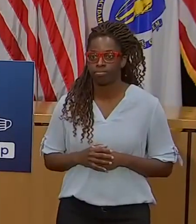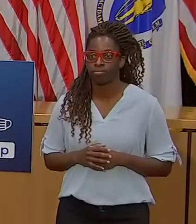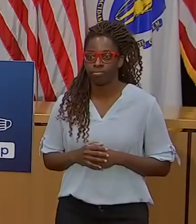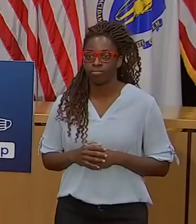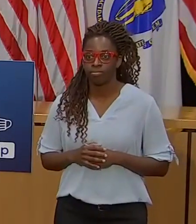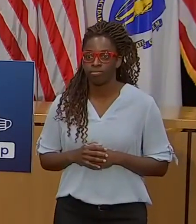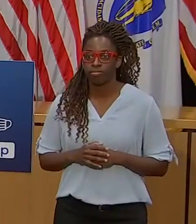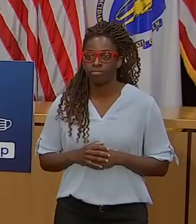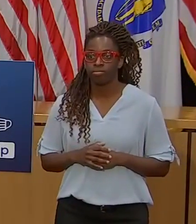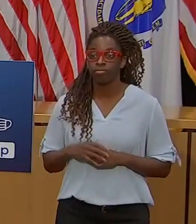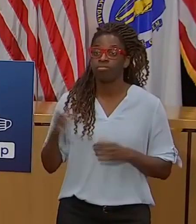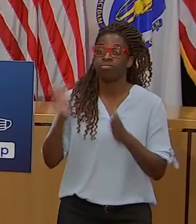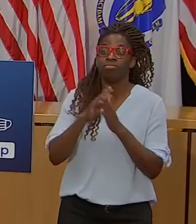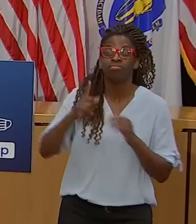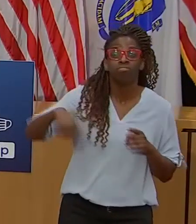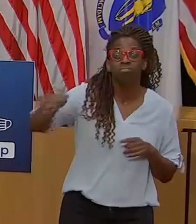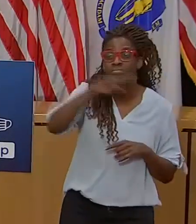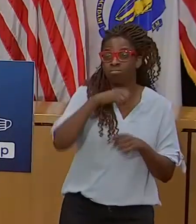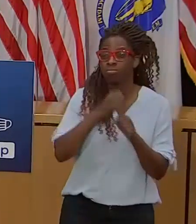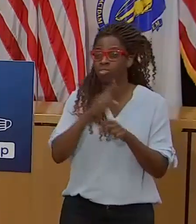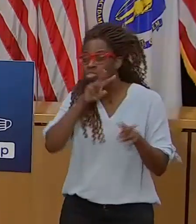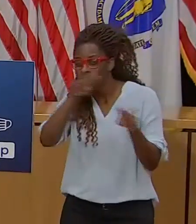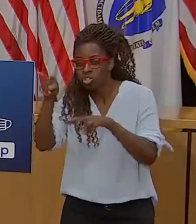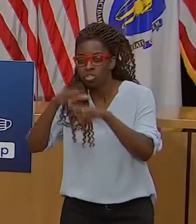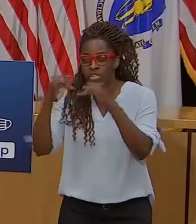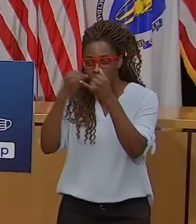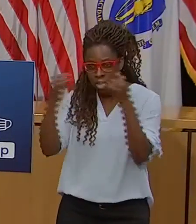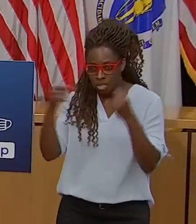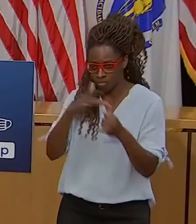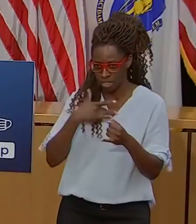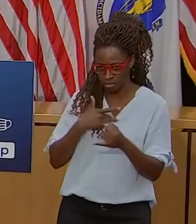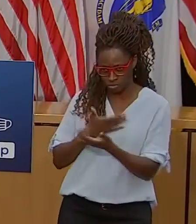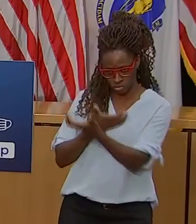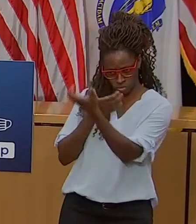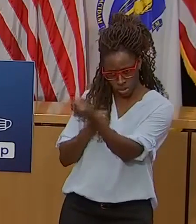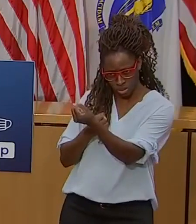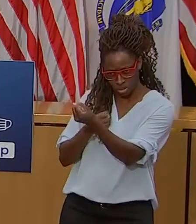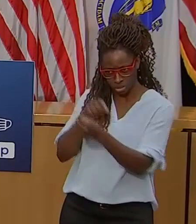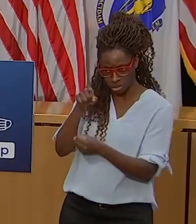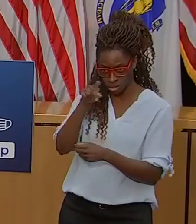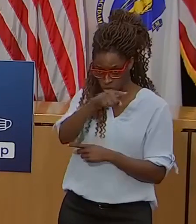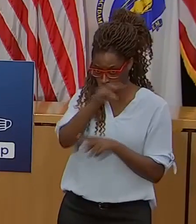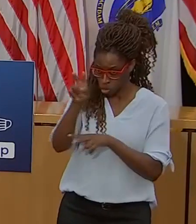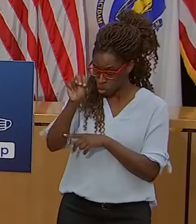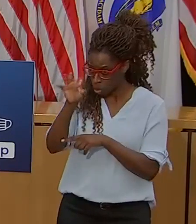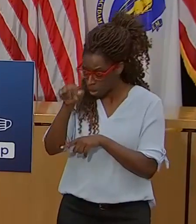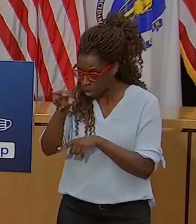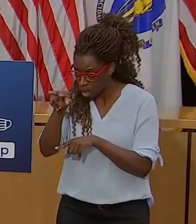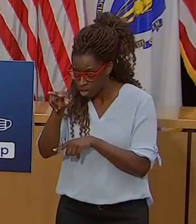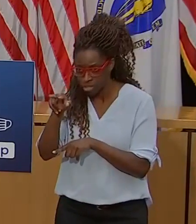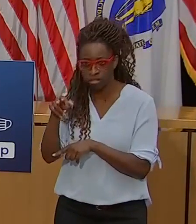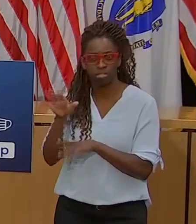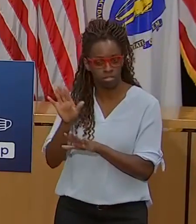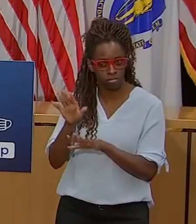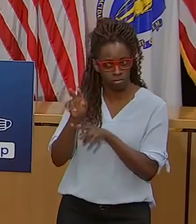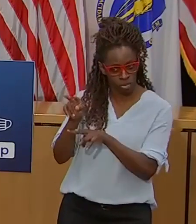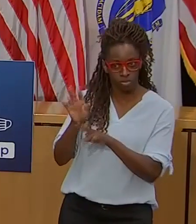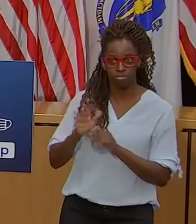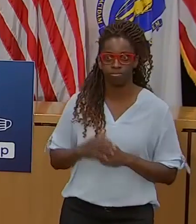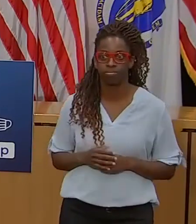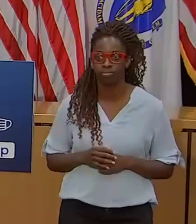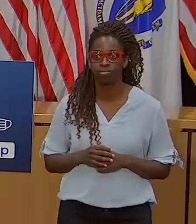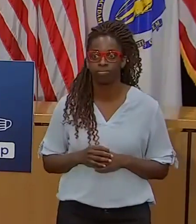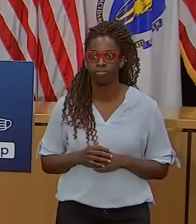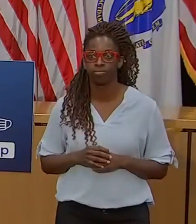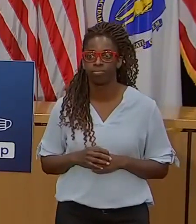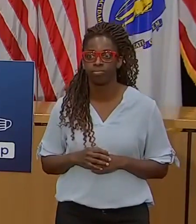Today, we'll be posting an FAQ, Frequently Asked Questions, and short presentation to explain the timeline